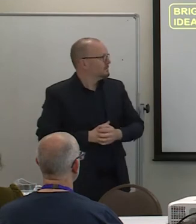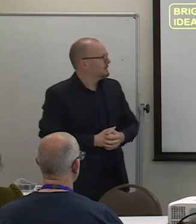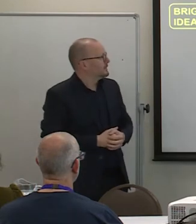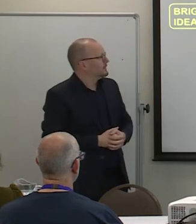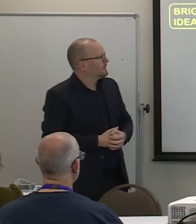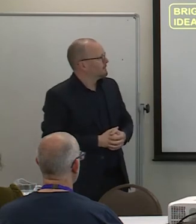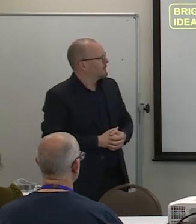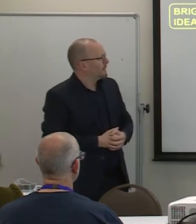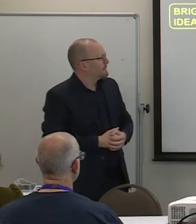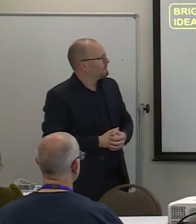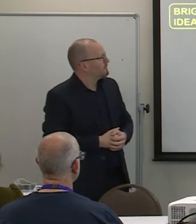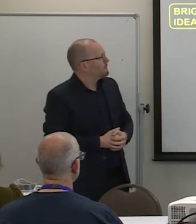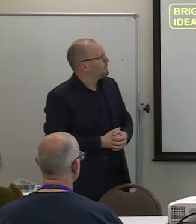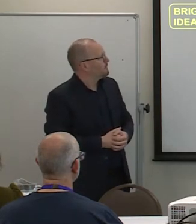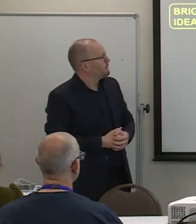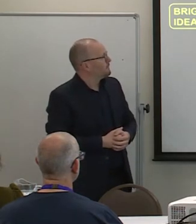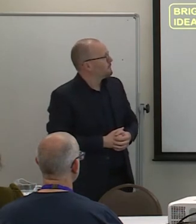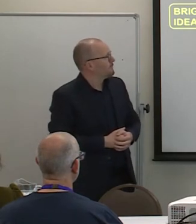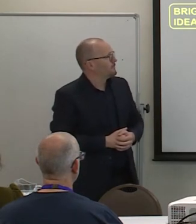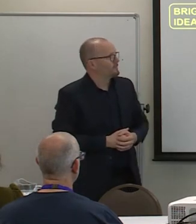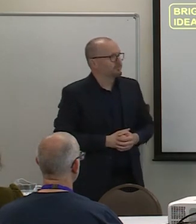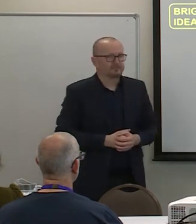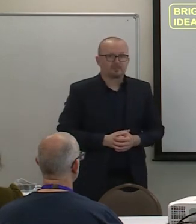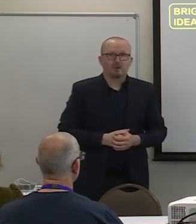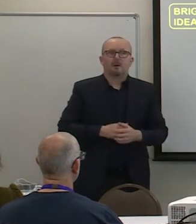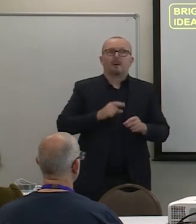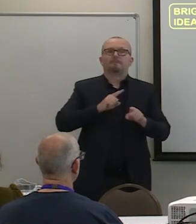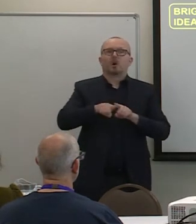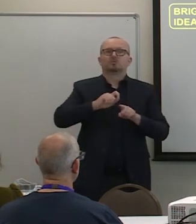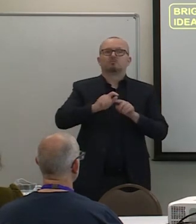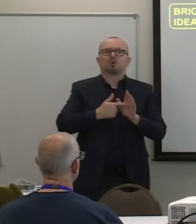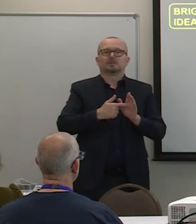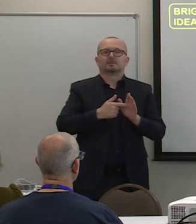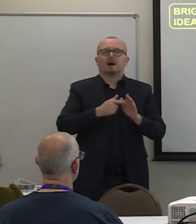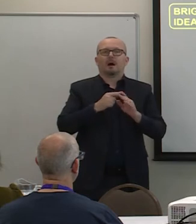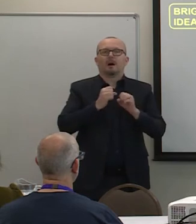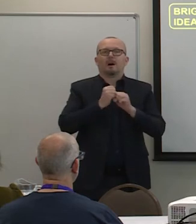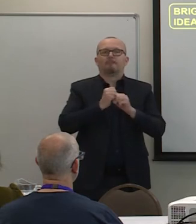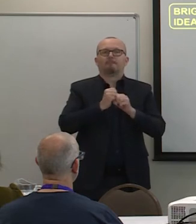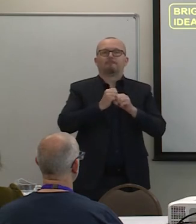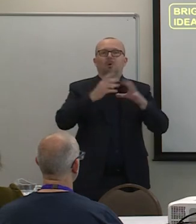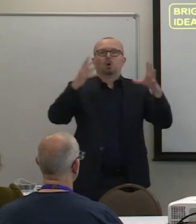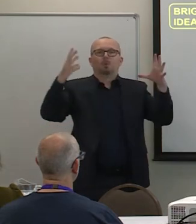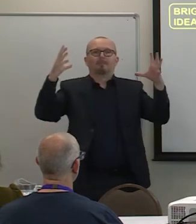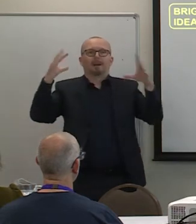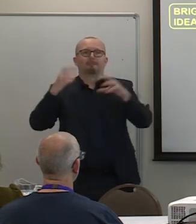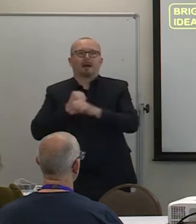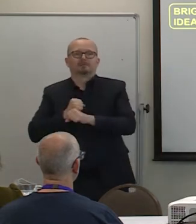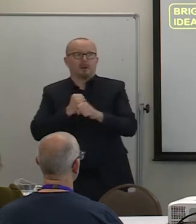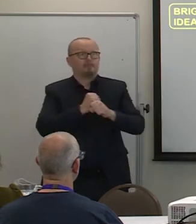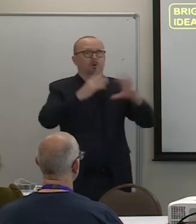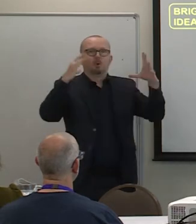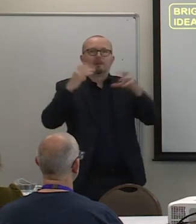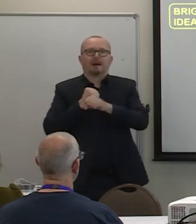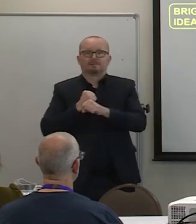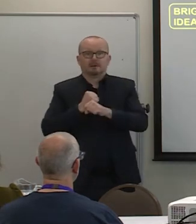So for a start, most projects seem to be a boom and bust cycle. Okay? Some genius out there goes, boom. You know what? We've got a bright